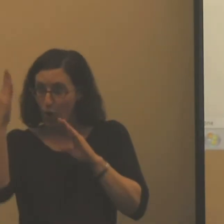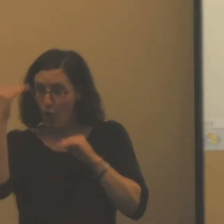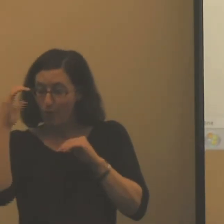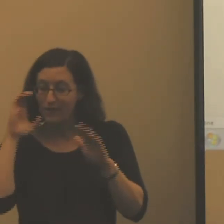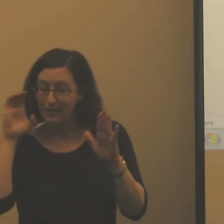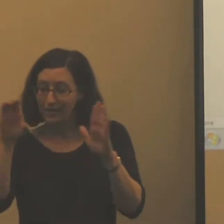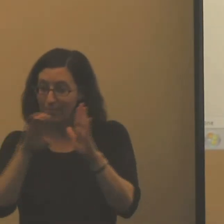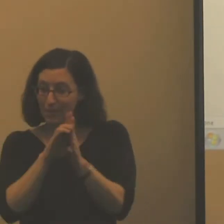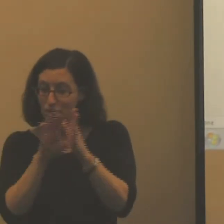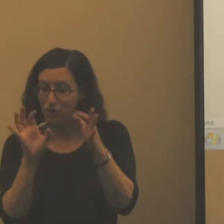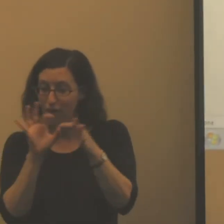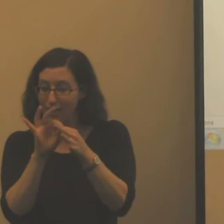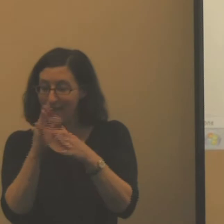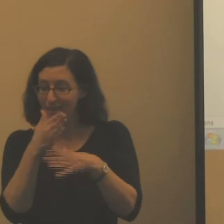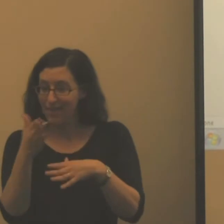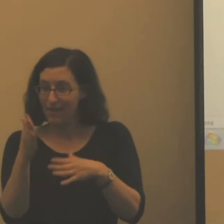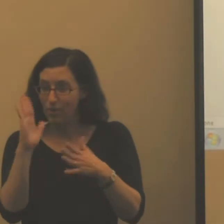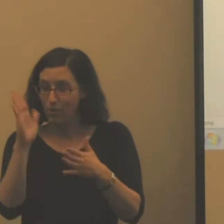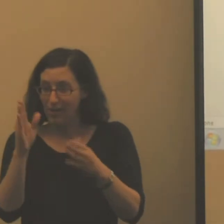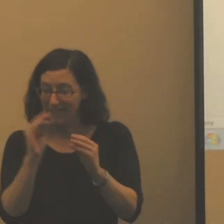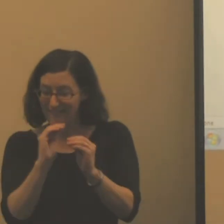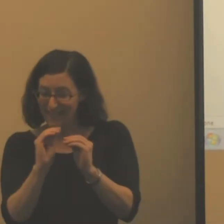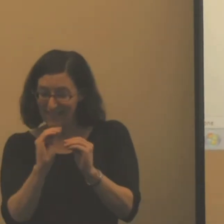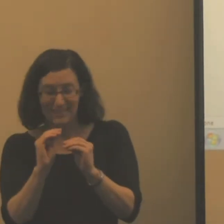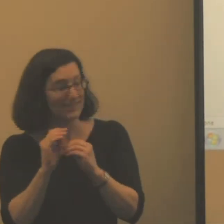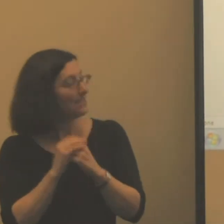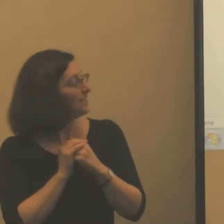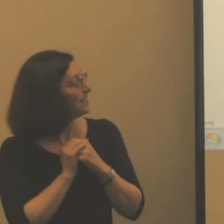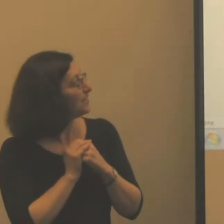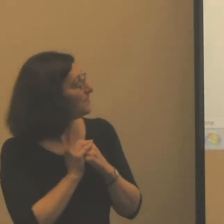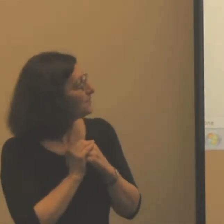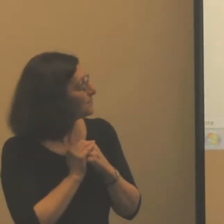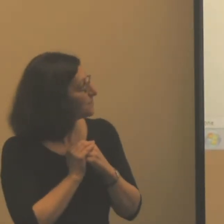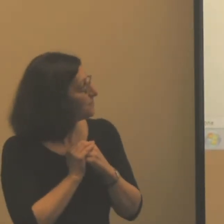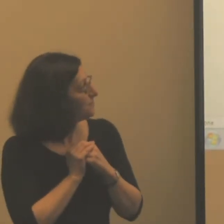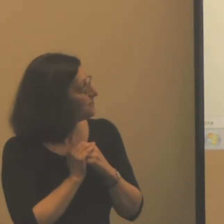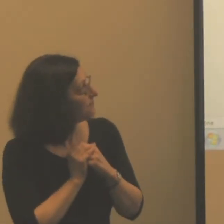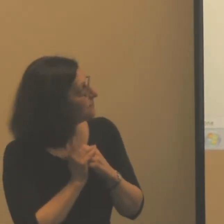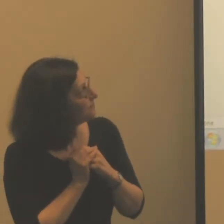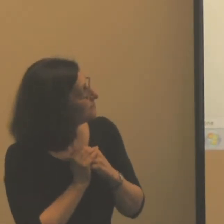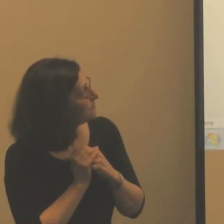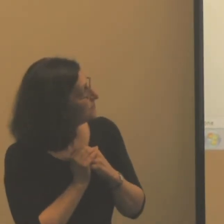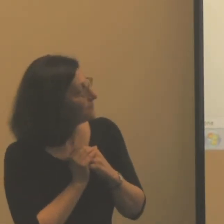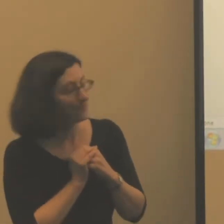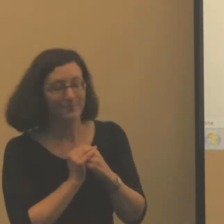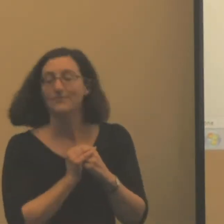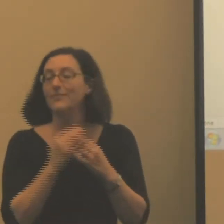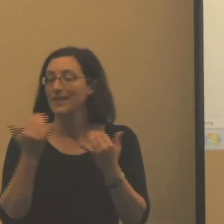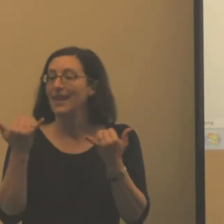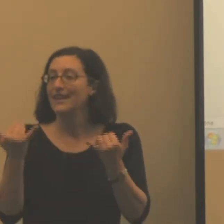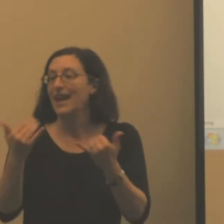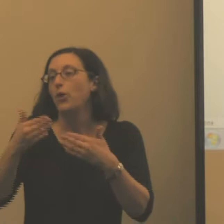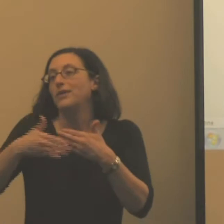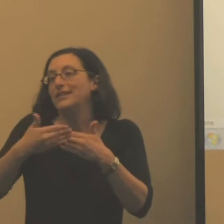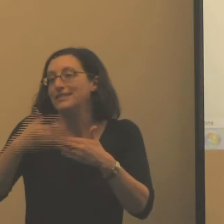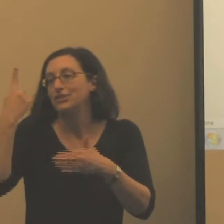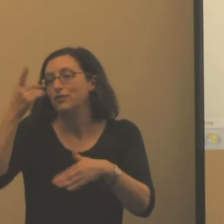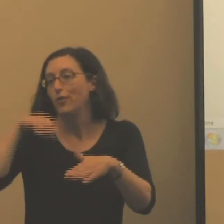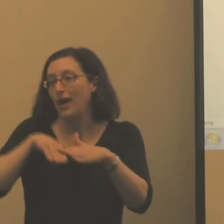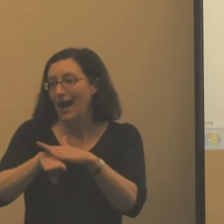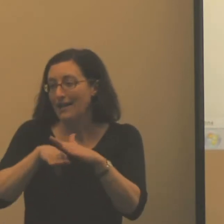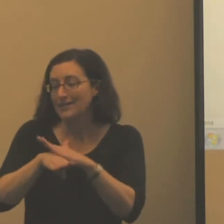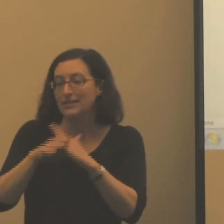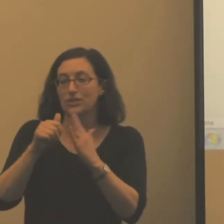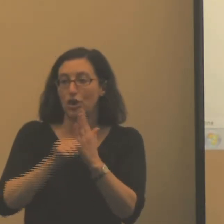image link things are going to be fixed. List of 4 items. Bullet home. Bullet link news. Very nice. Bullet link tickets. Bullet